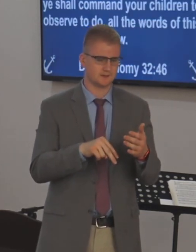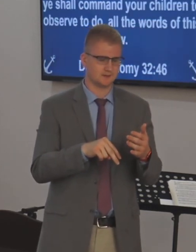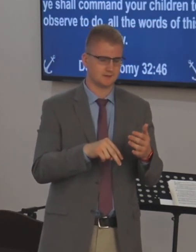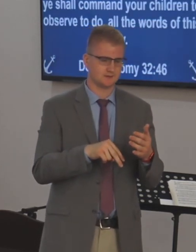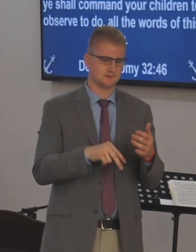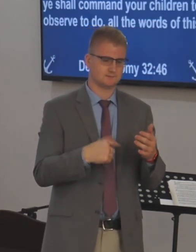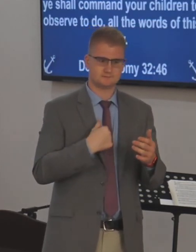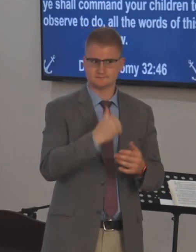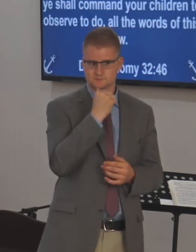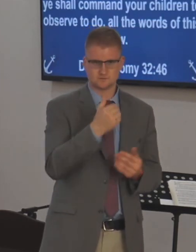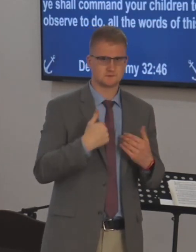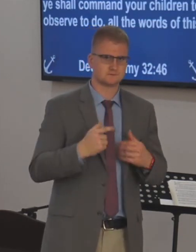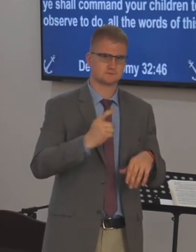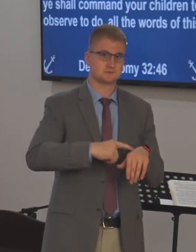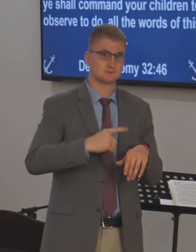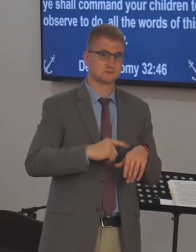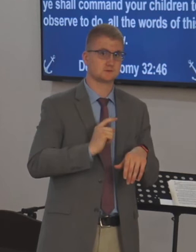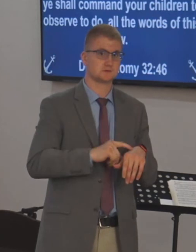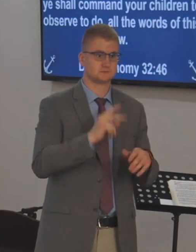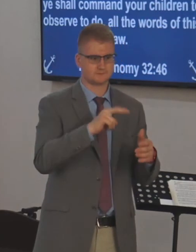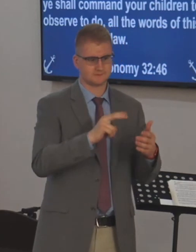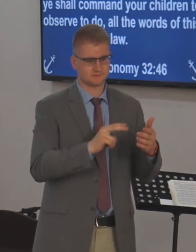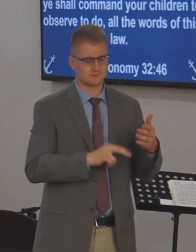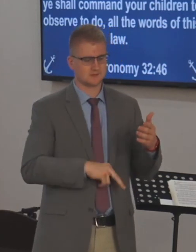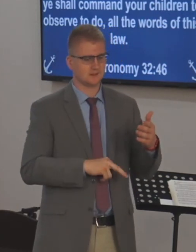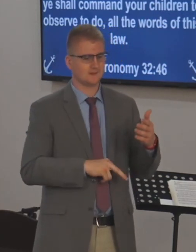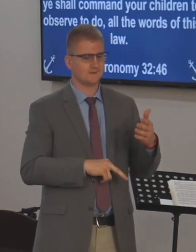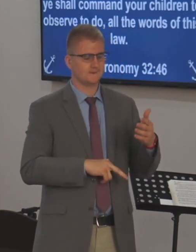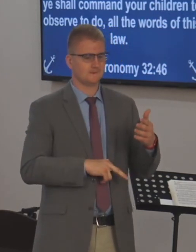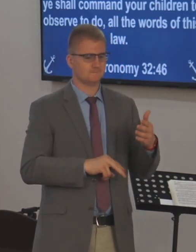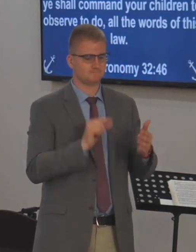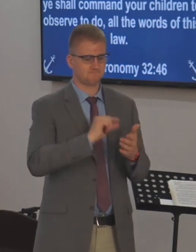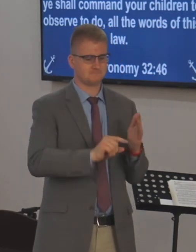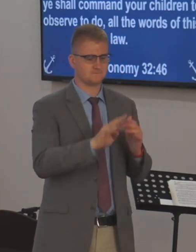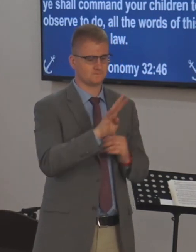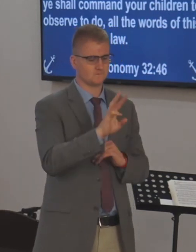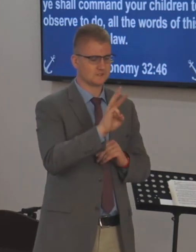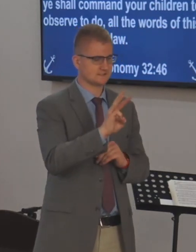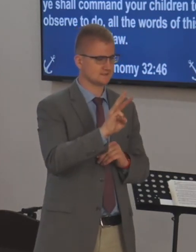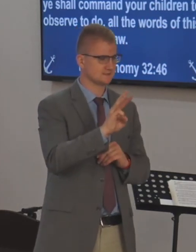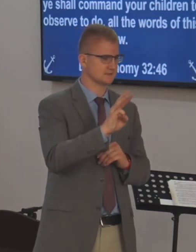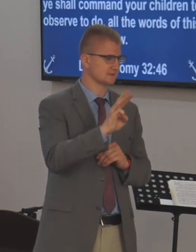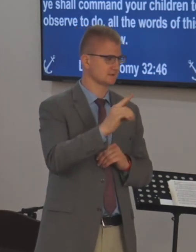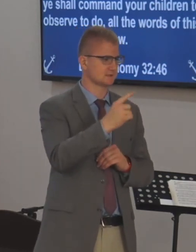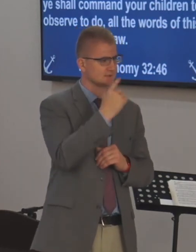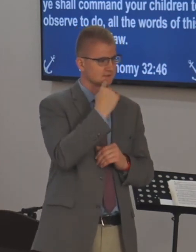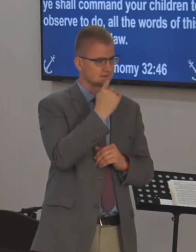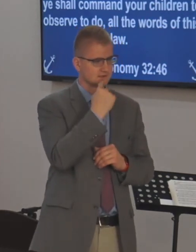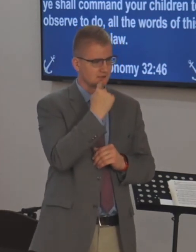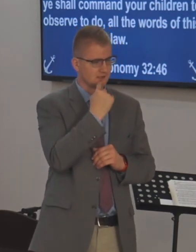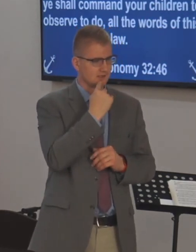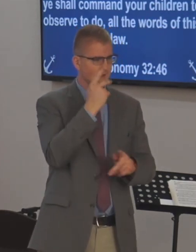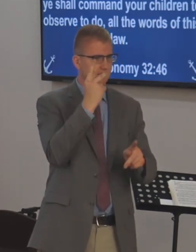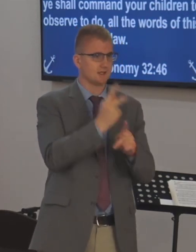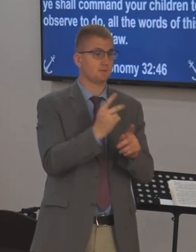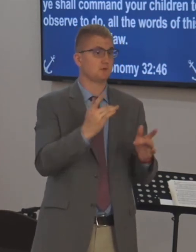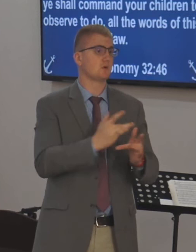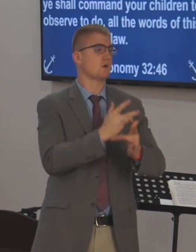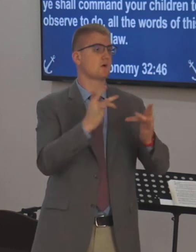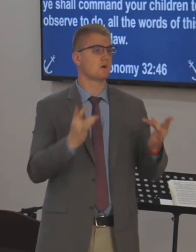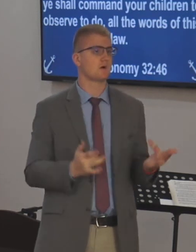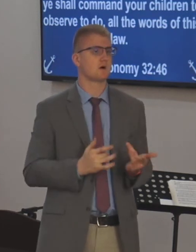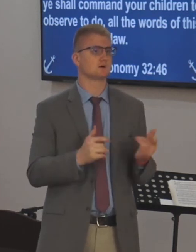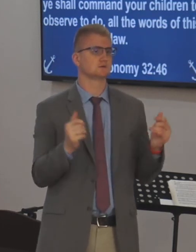have time. I can accomplish what I need by skipping around. Verse 46, and he said unto them, set your hearts unto all the words which